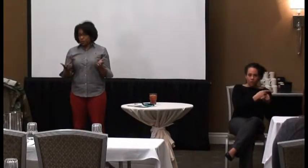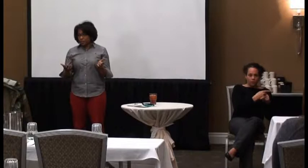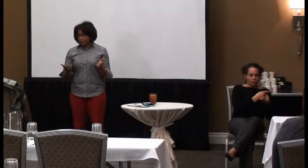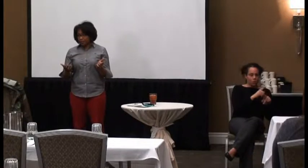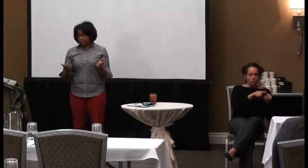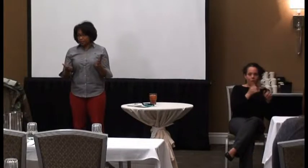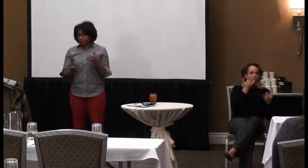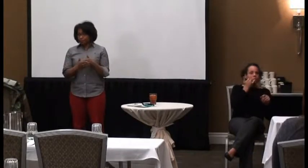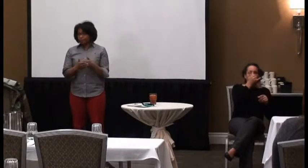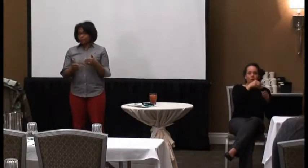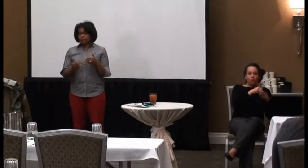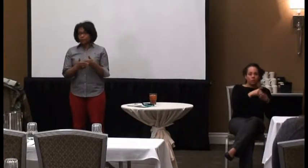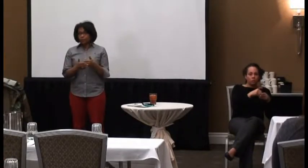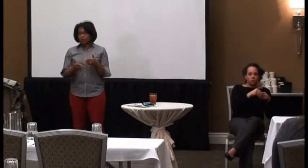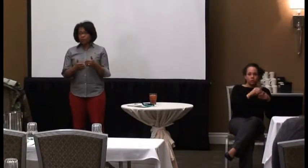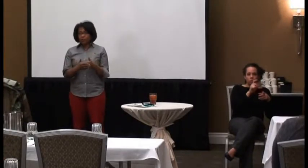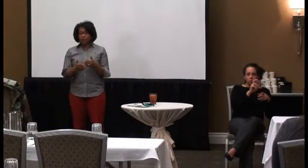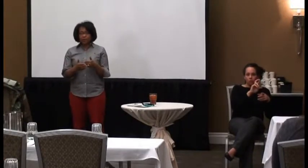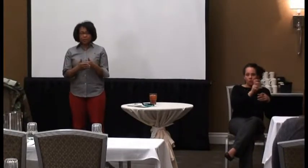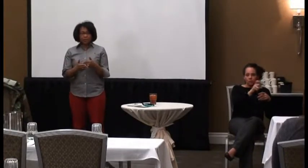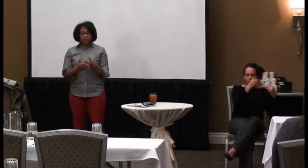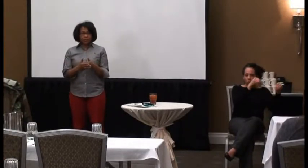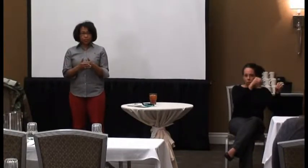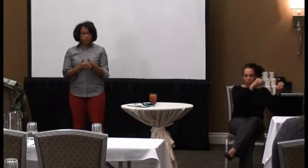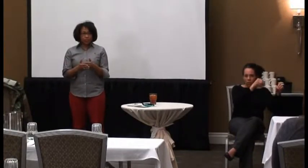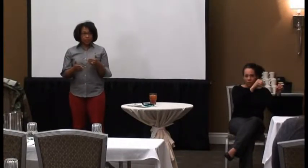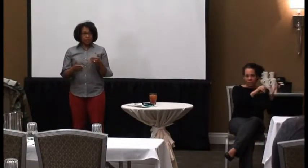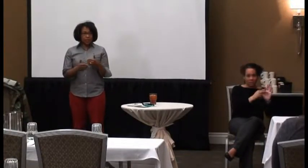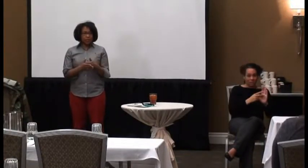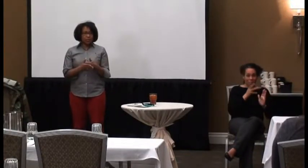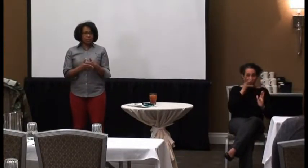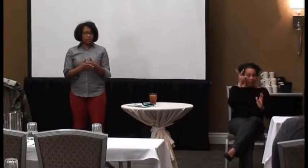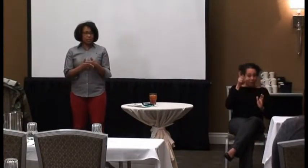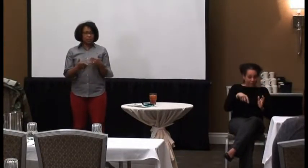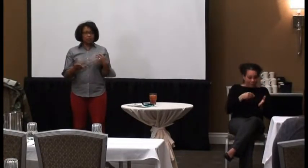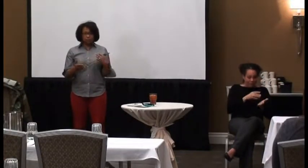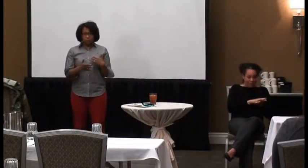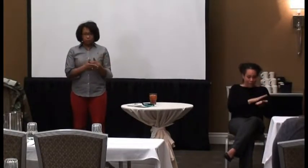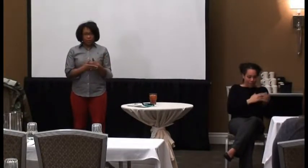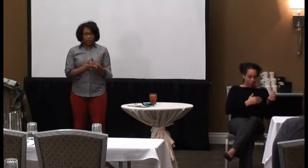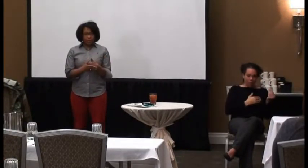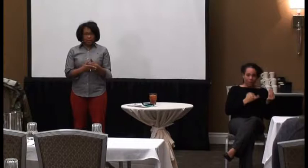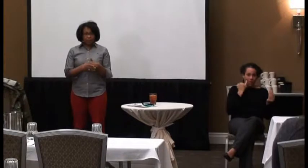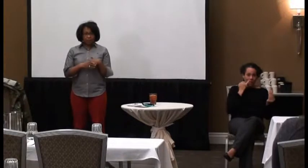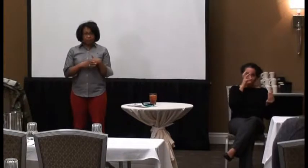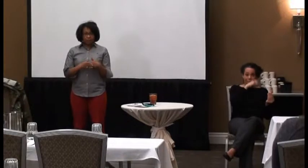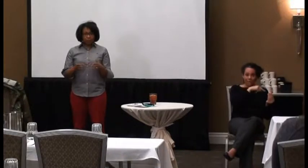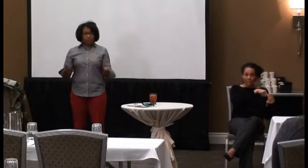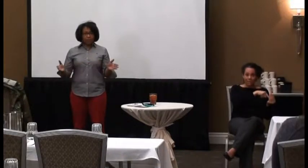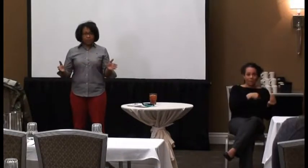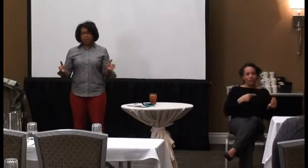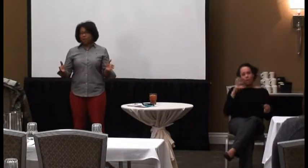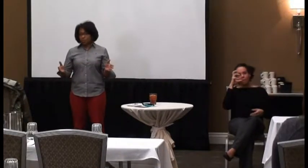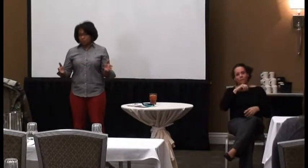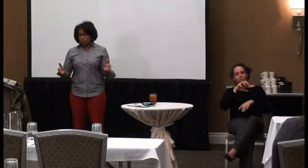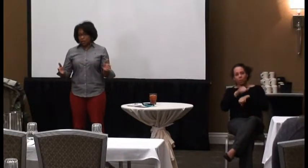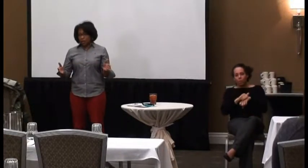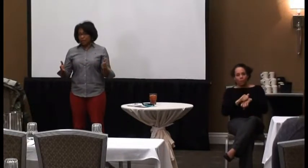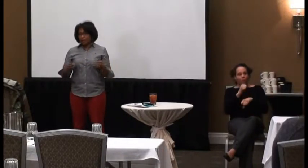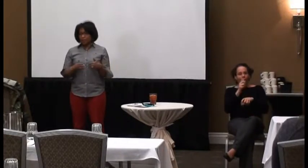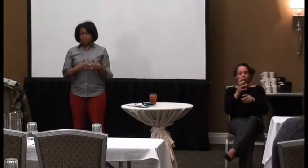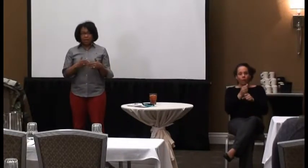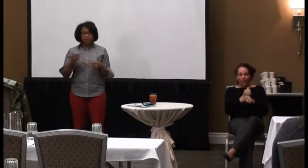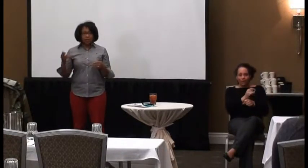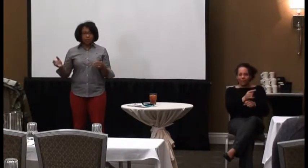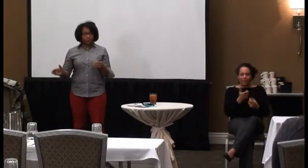into a pharmacy. So if the parent doesn't have the script, they miss the appointment, they don't get it, then it's out.